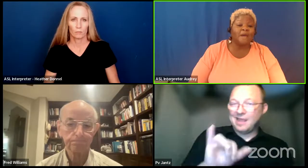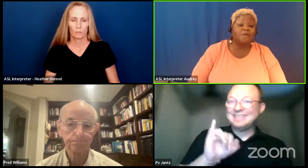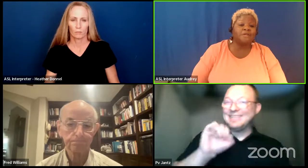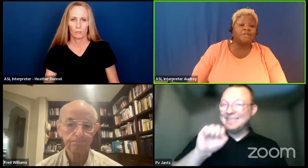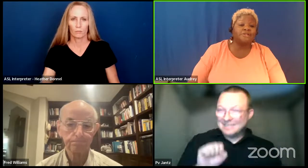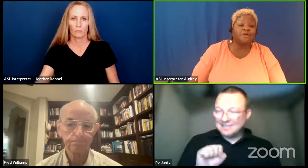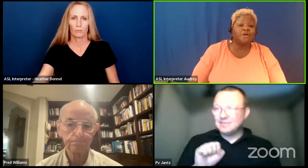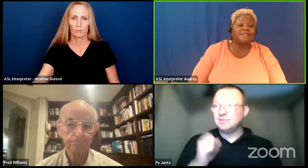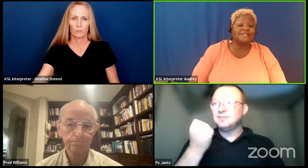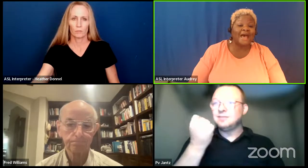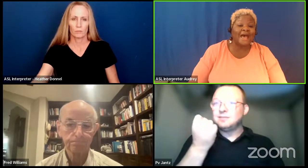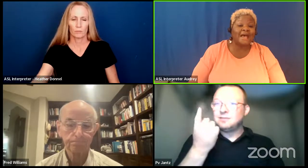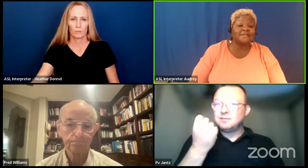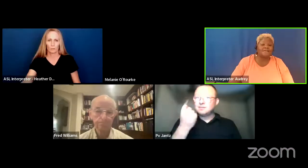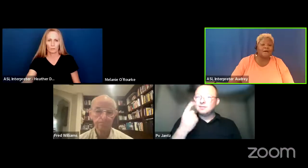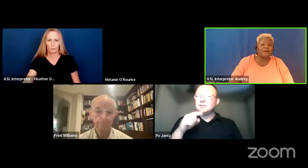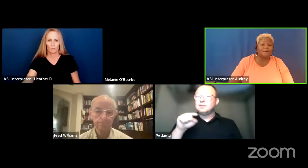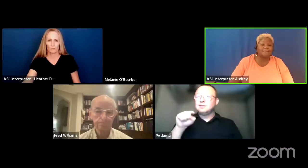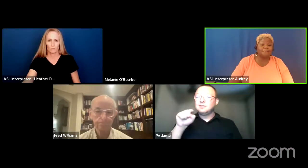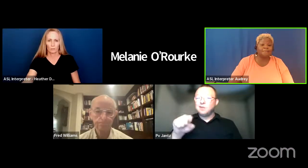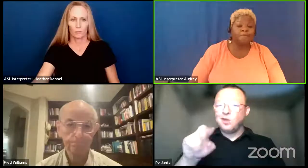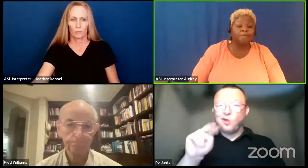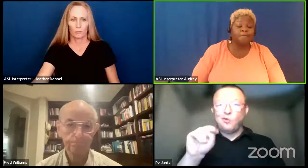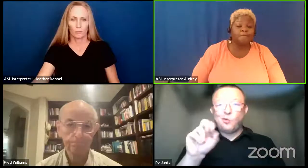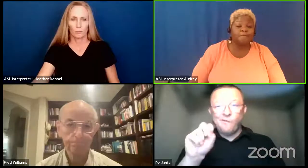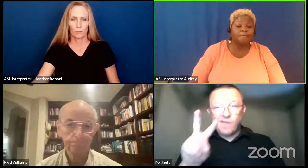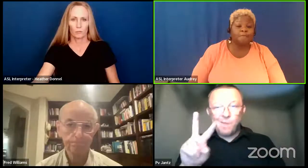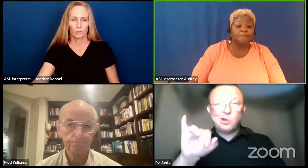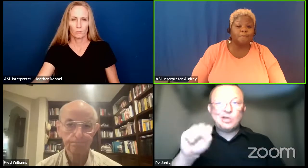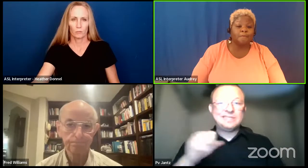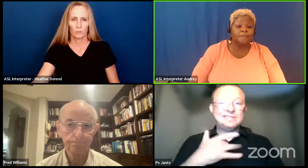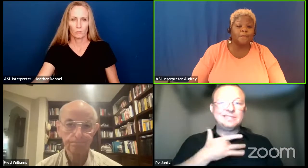PV, my only concern is that